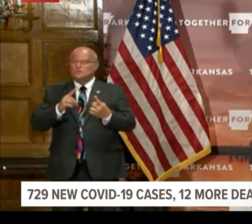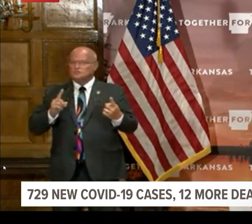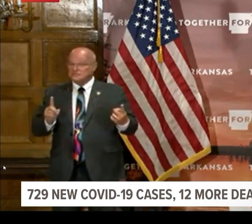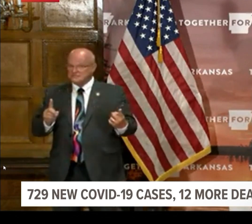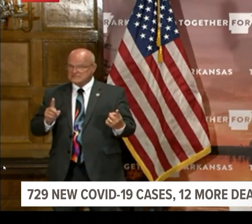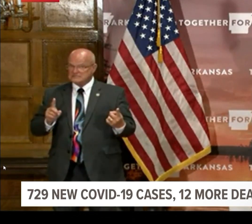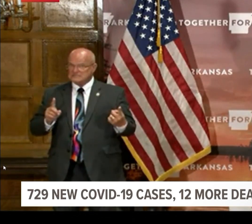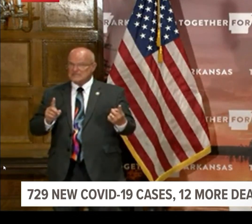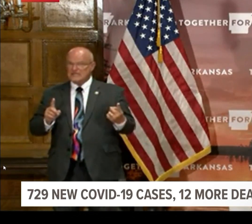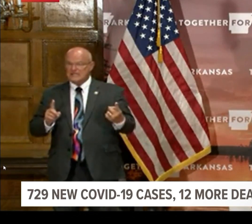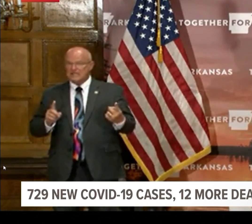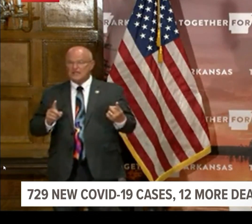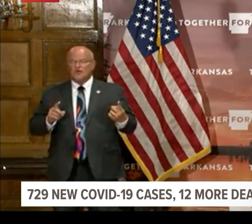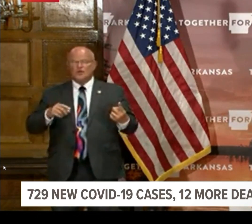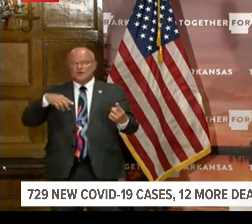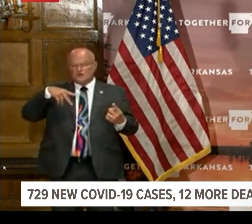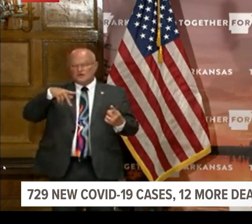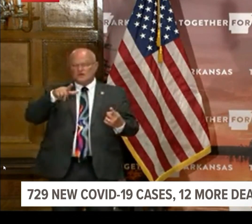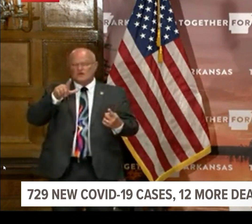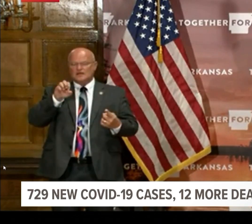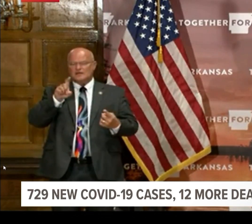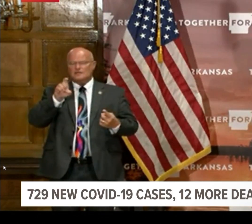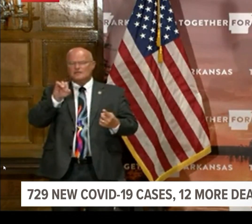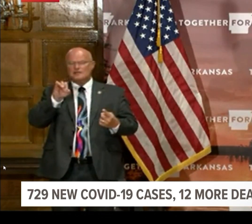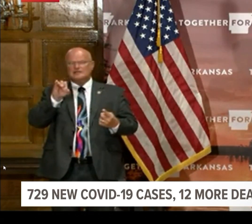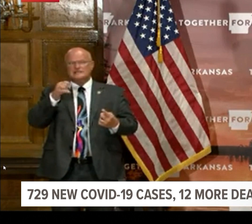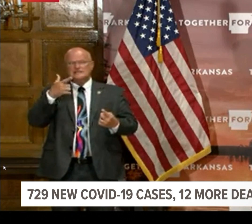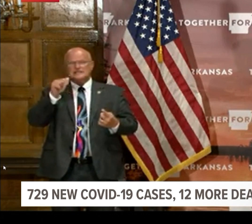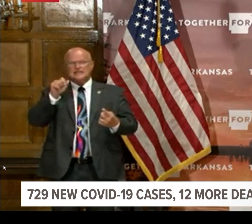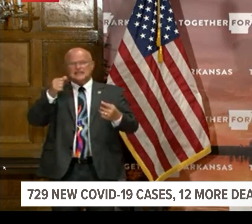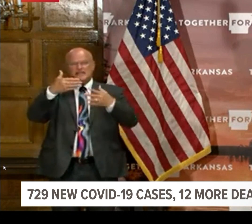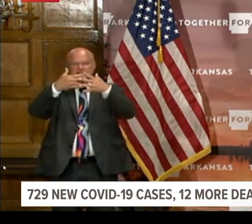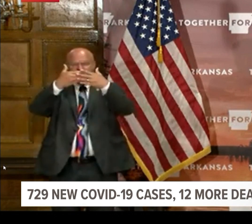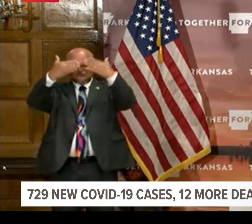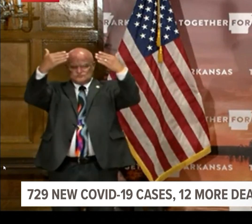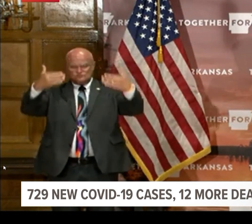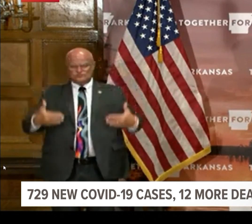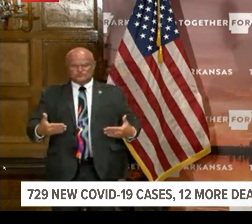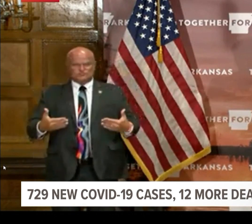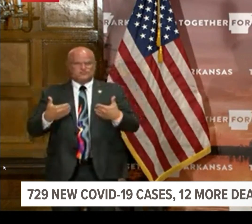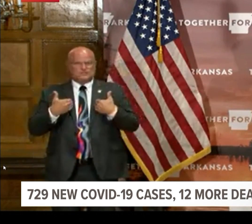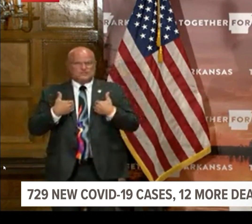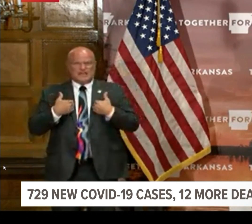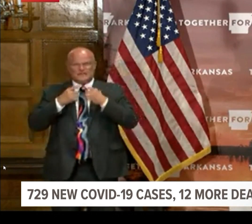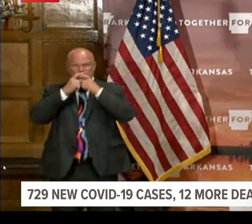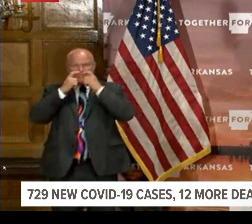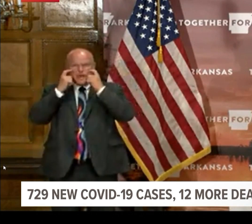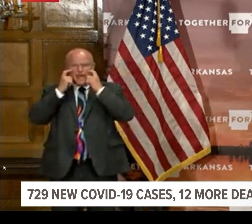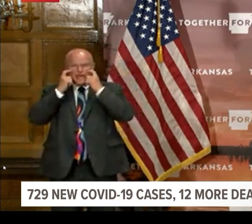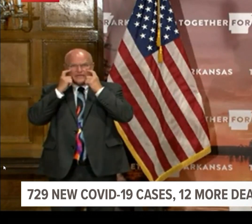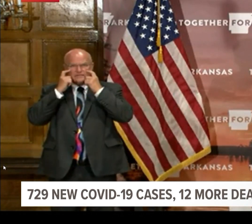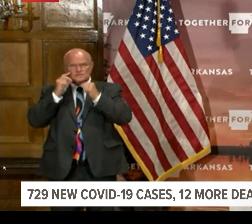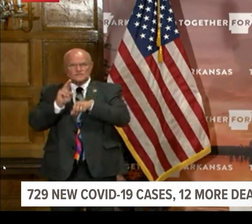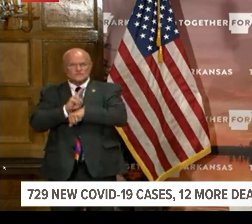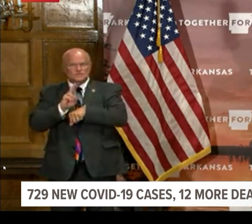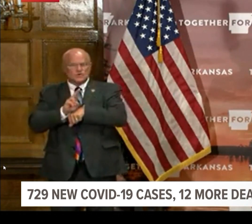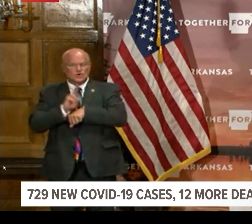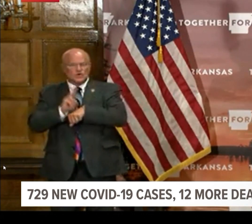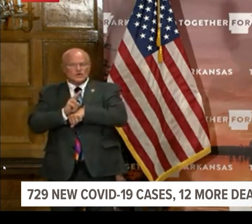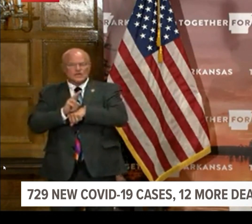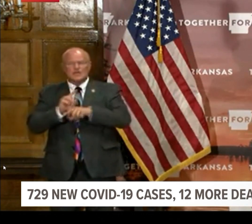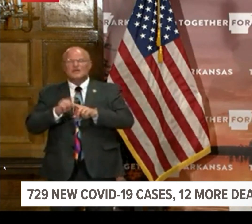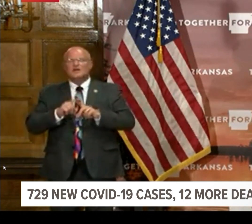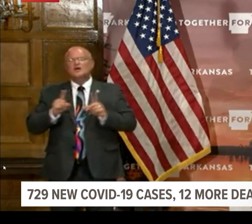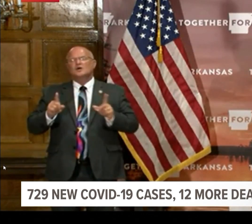distancing? Was there plexiglass there? Was there masks that were being worn?